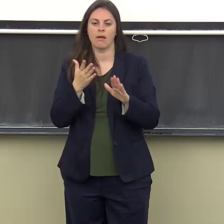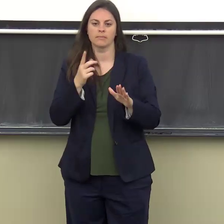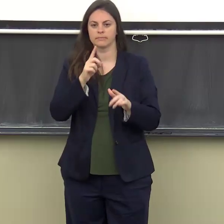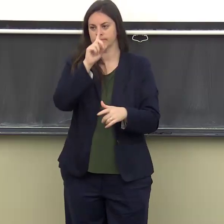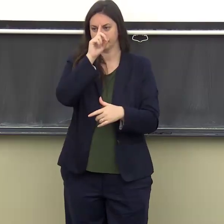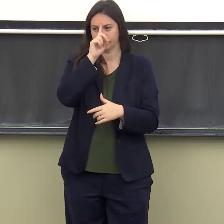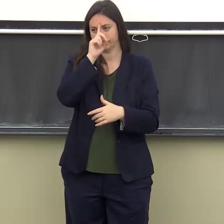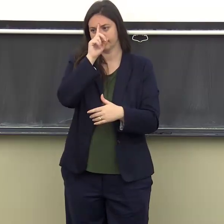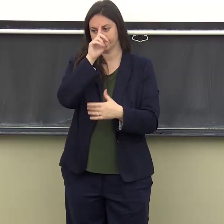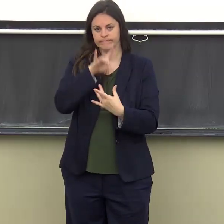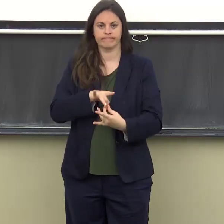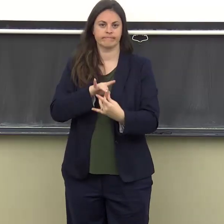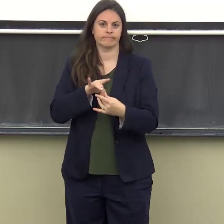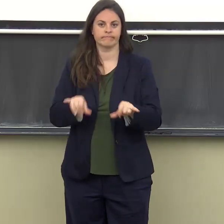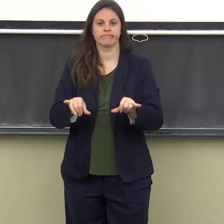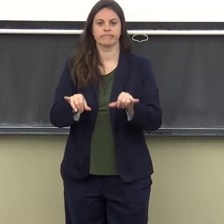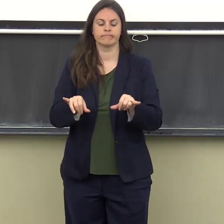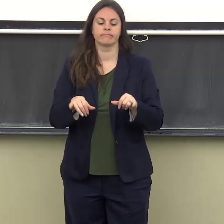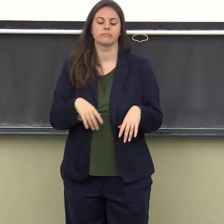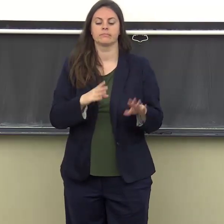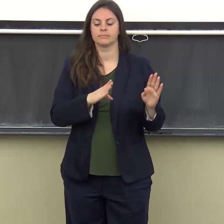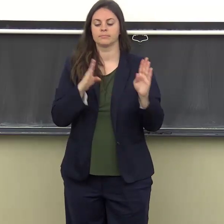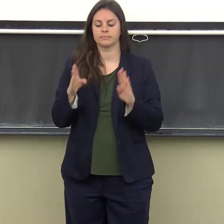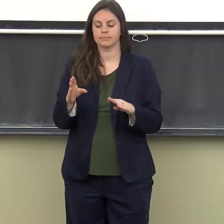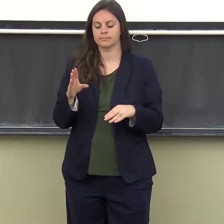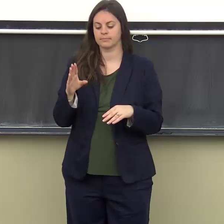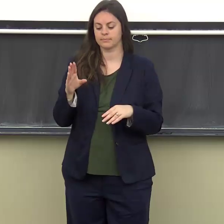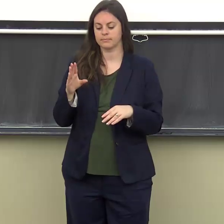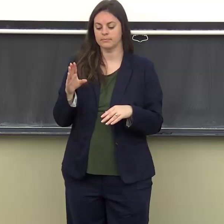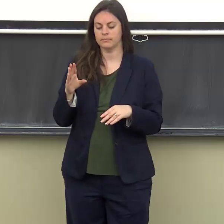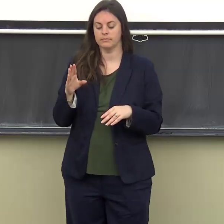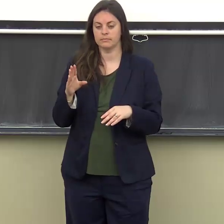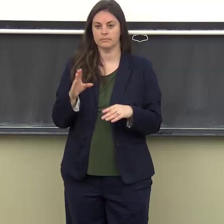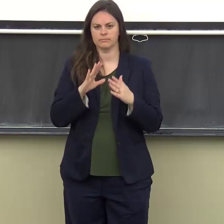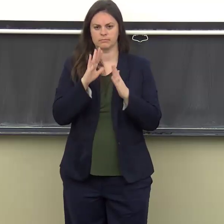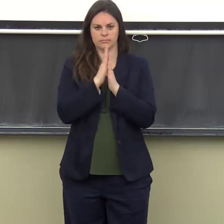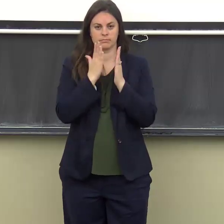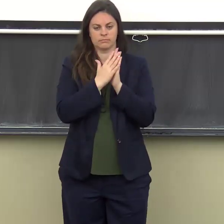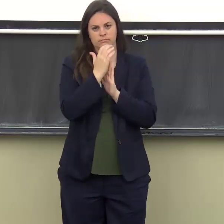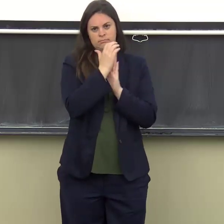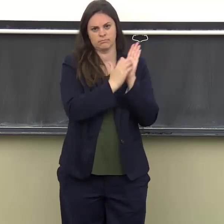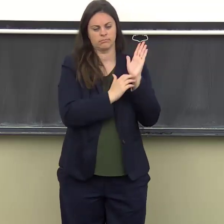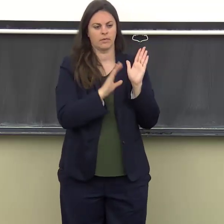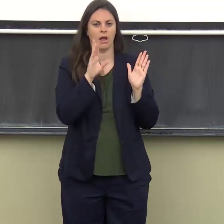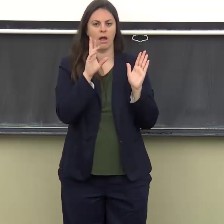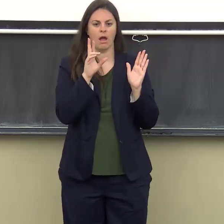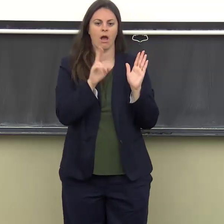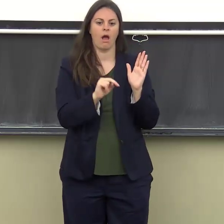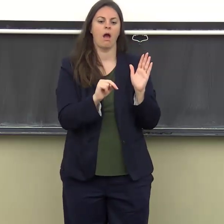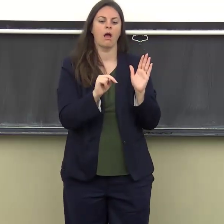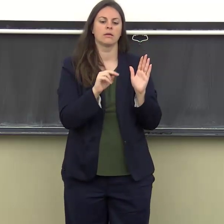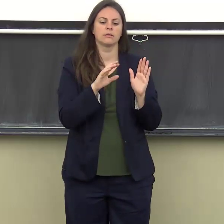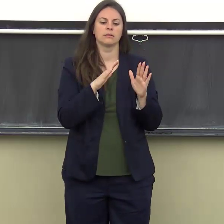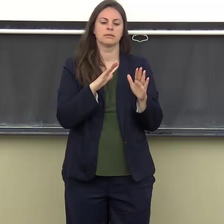Silent Spring, Rachel Carson's work on climate. Unsettling Canada, which is a work about the history of Indigenous activism in Canada